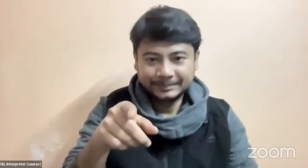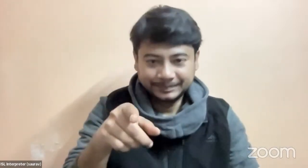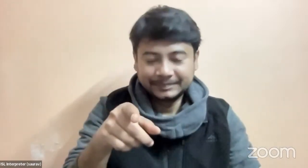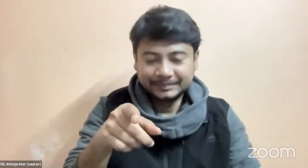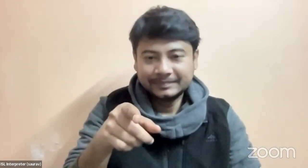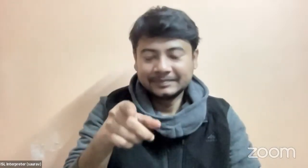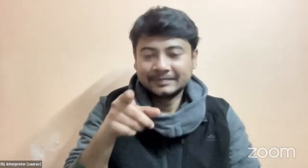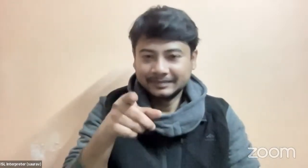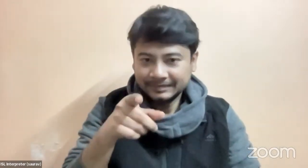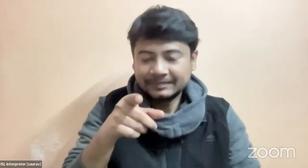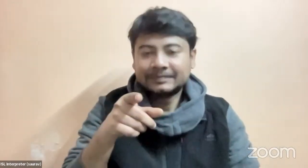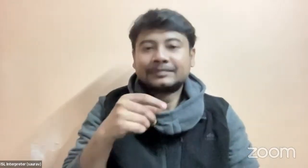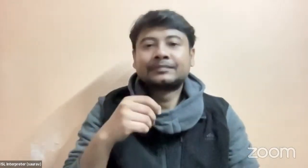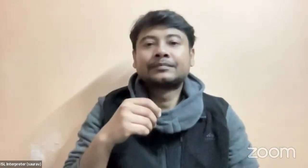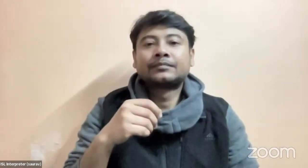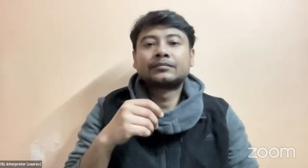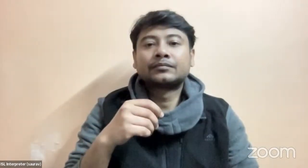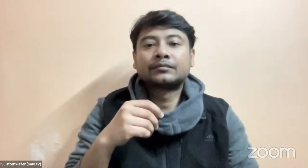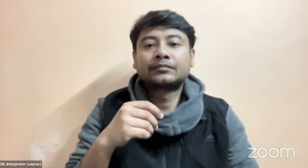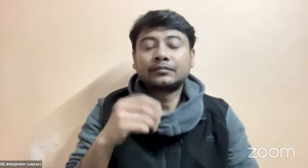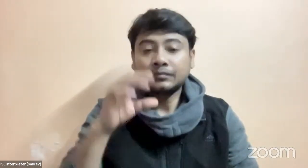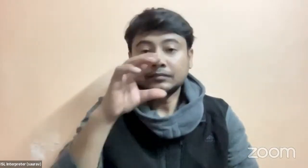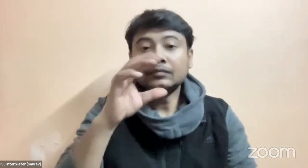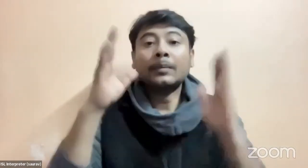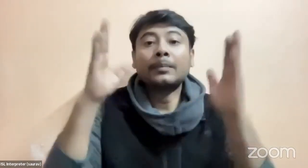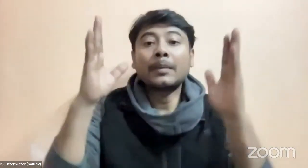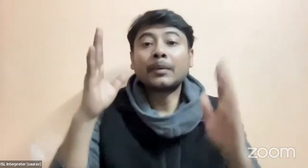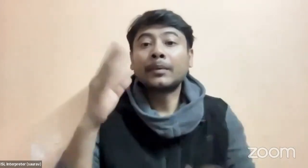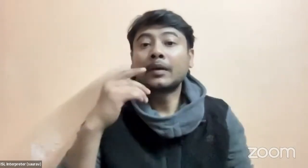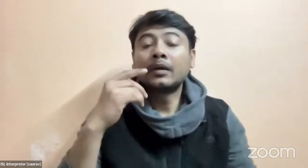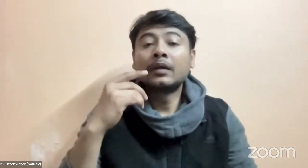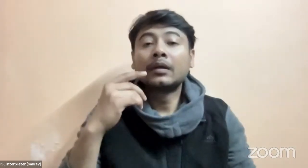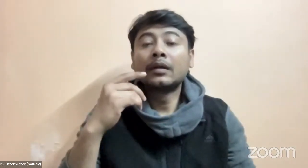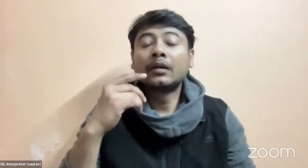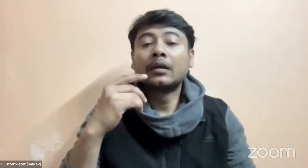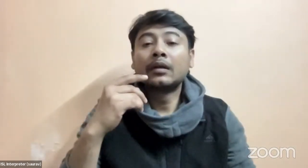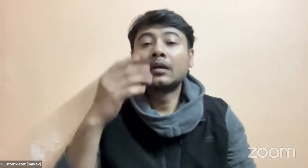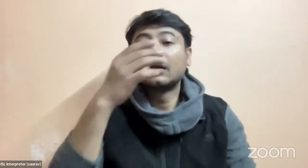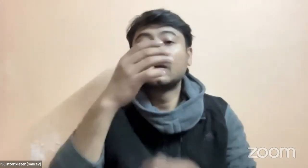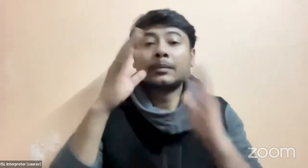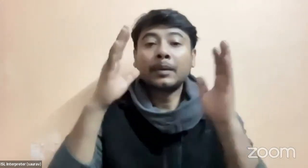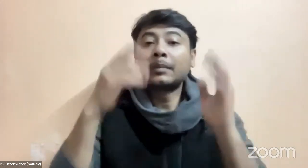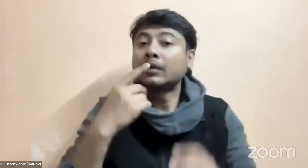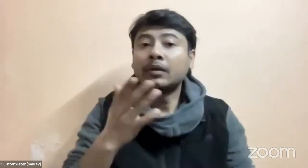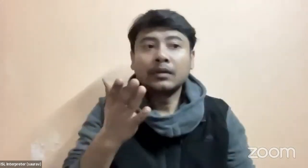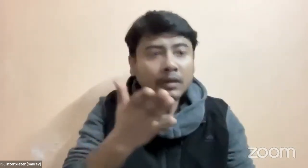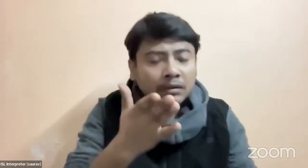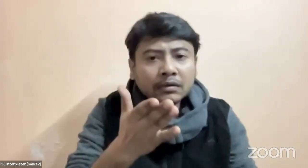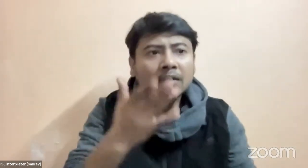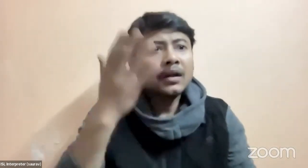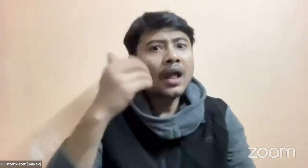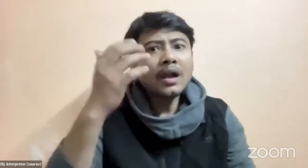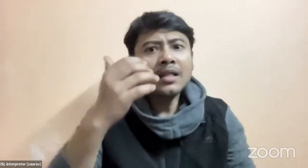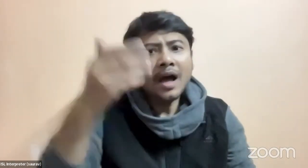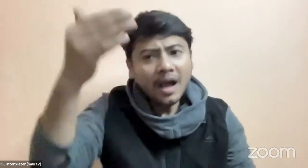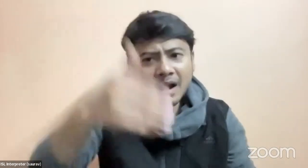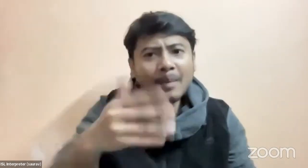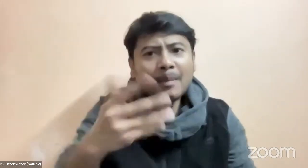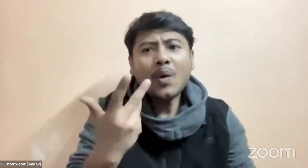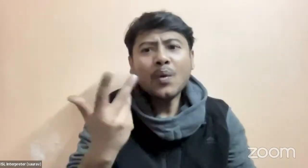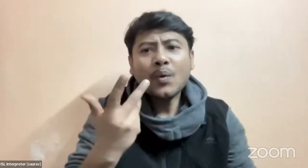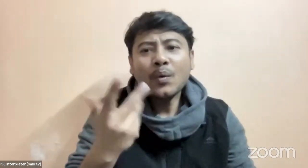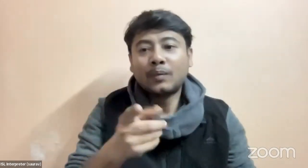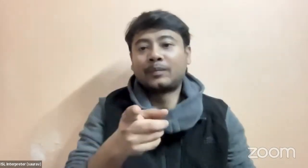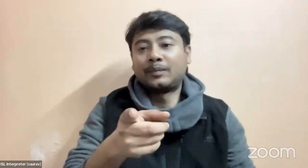Narad Muni says, I have come from the four-headed Brahma's planet. There are many, many Brahmas. So the Brahma which is